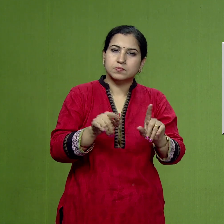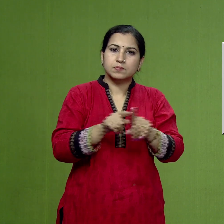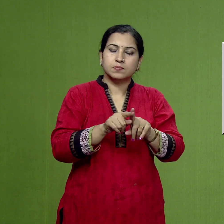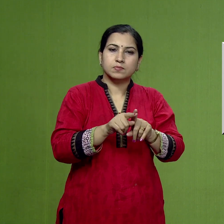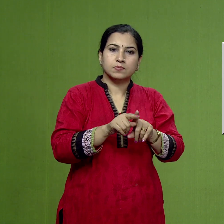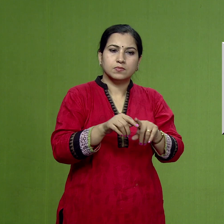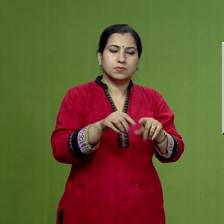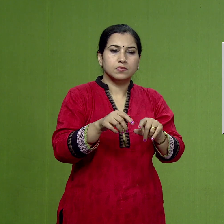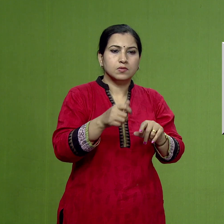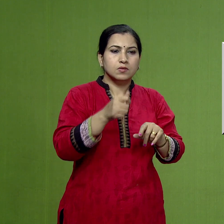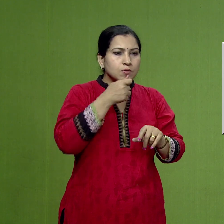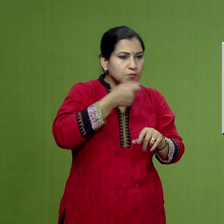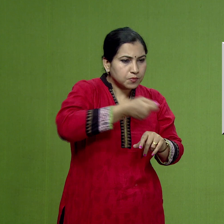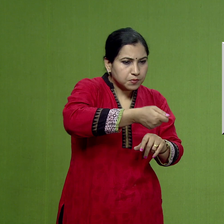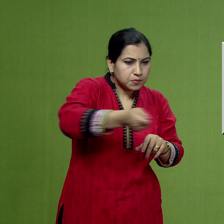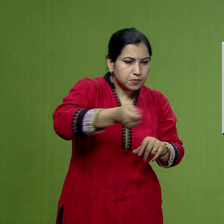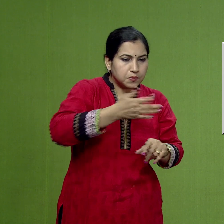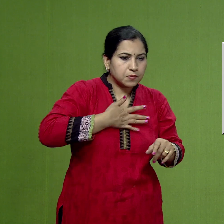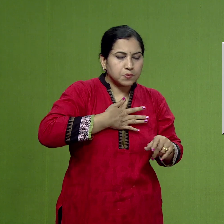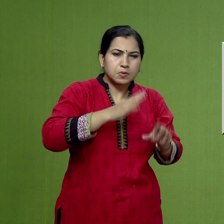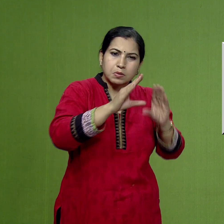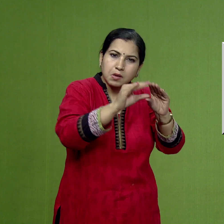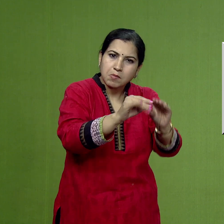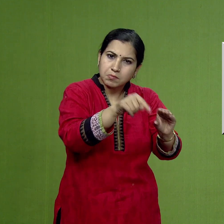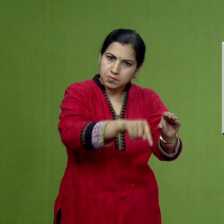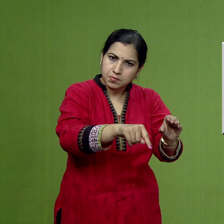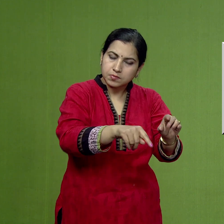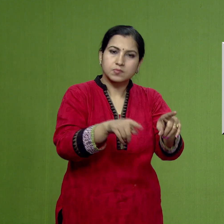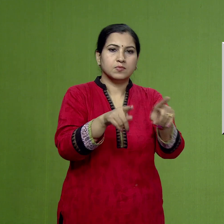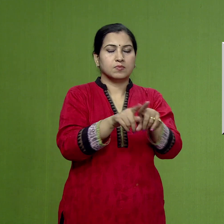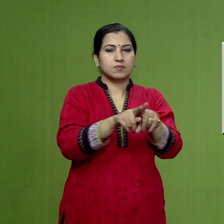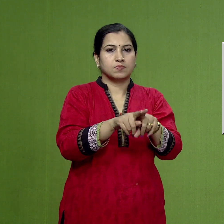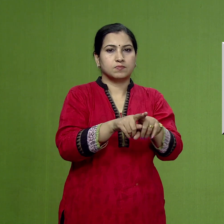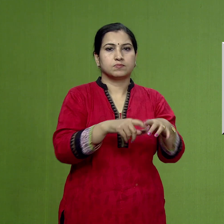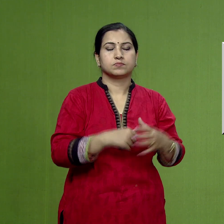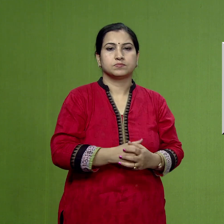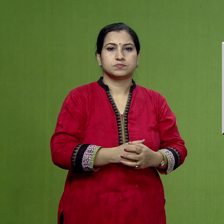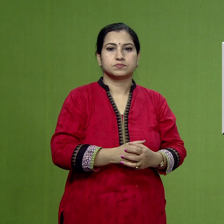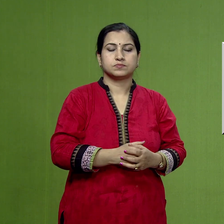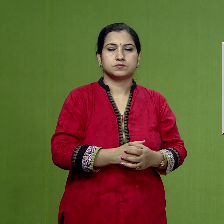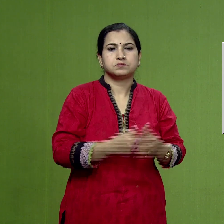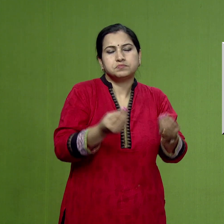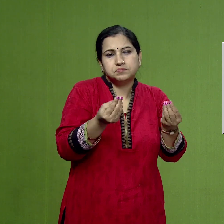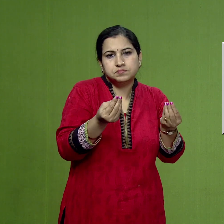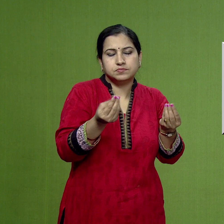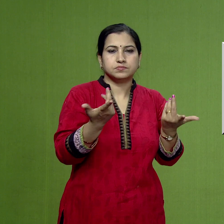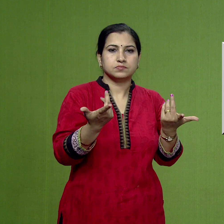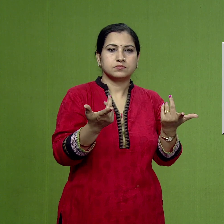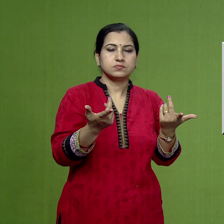less developed irrigation facilities, and to some extent